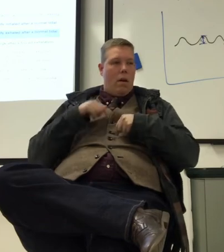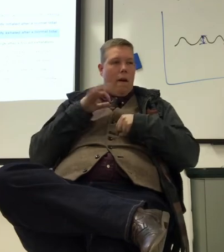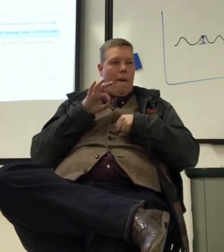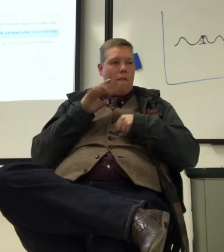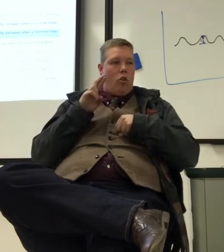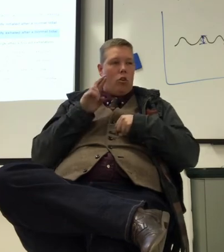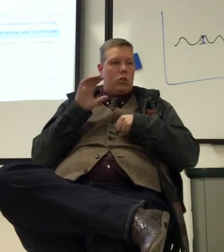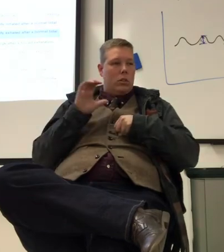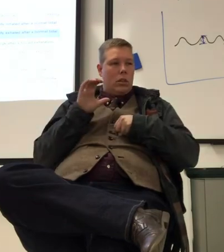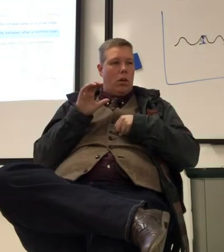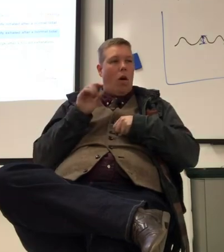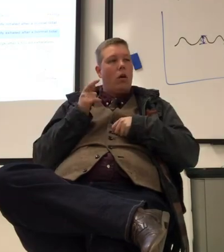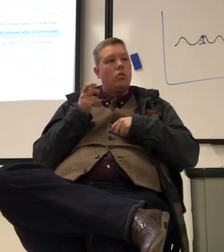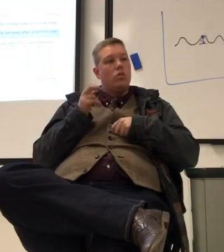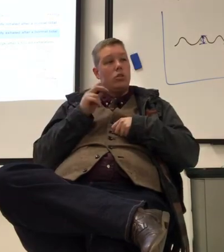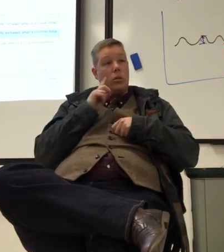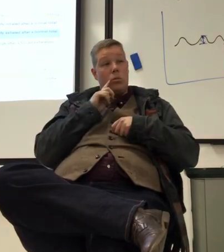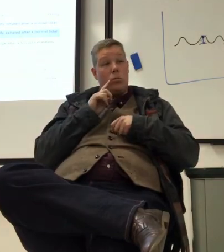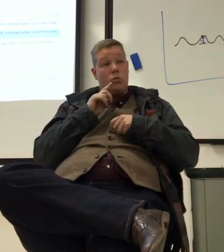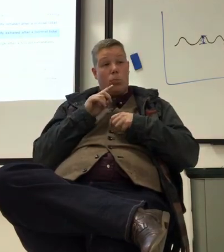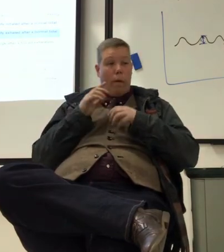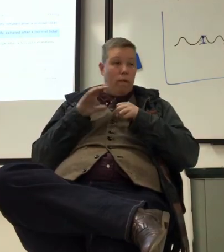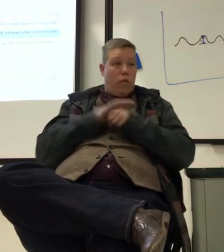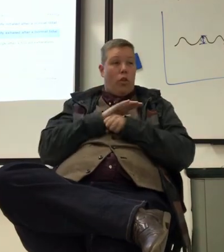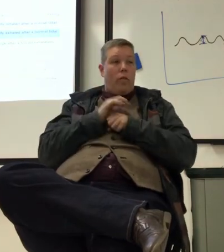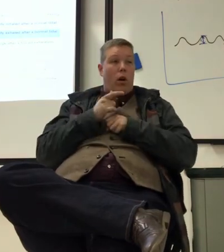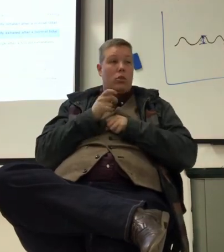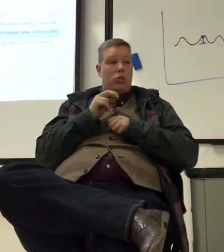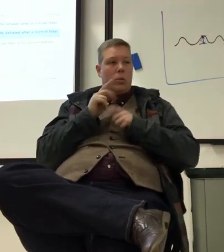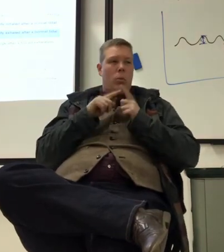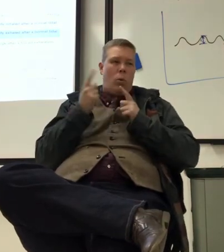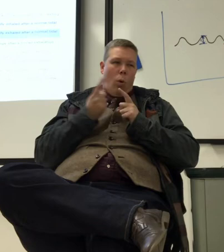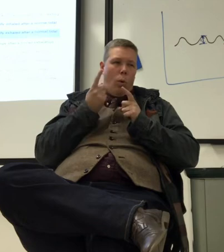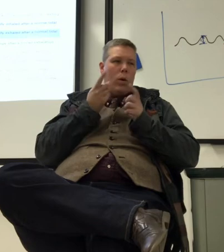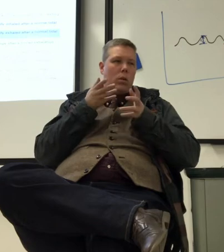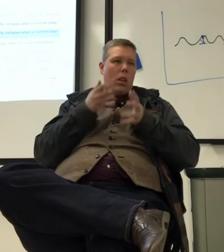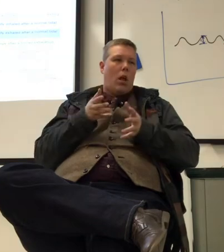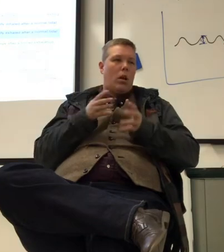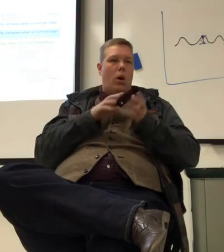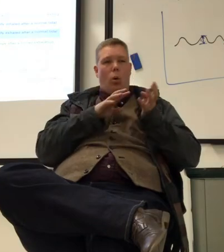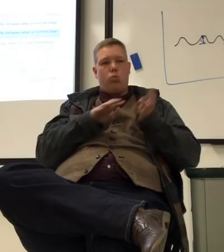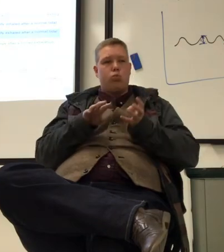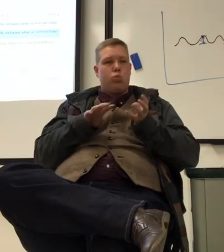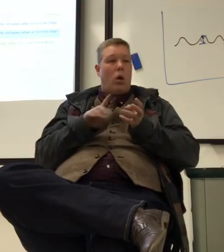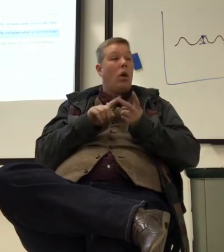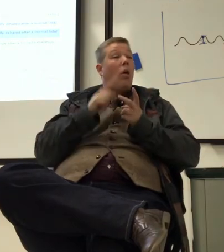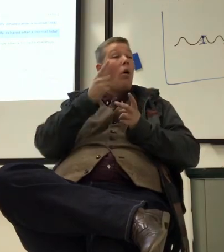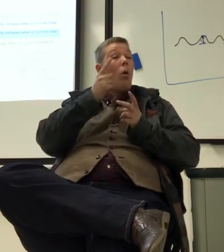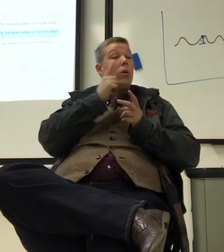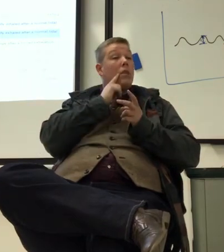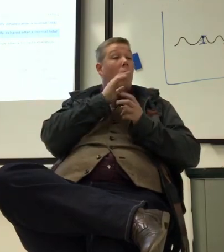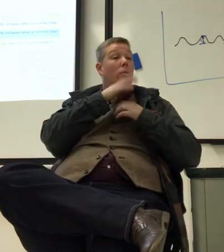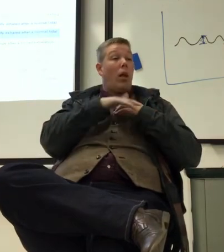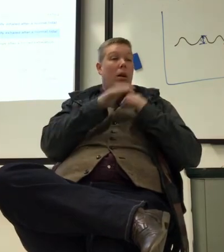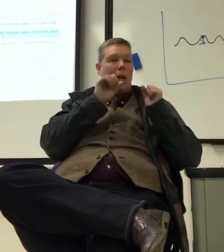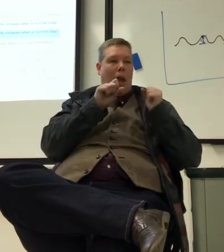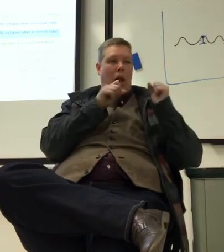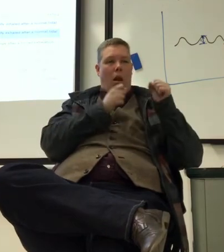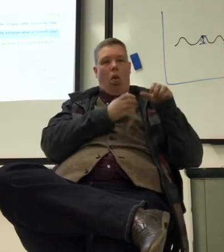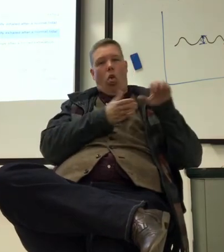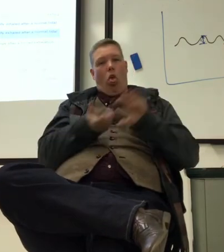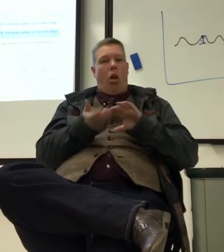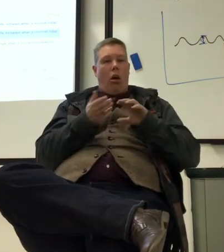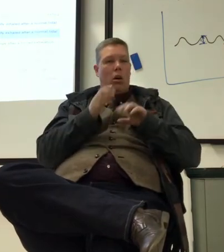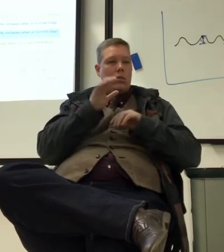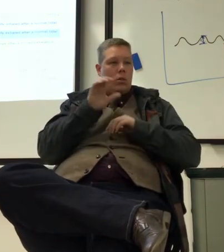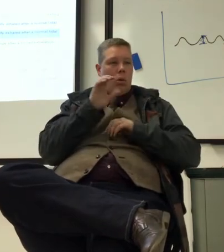can always get oxygen into the blood, and you can always allow blood to dump the CO2, no matter if you're breathing in or